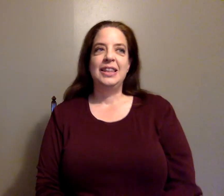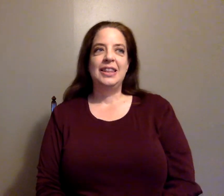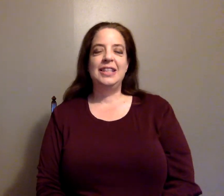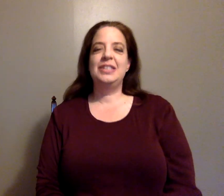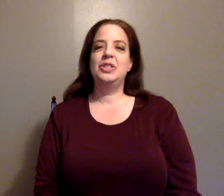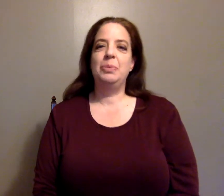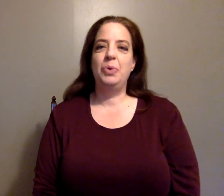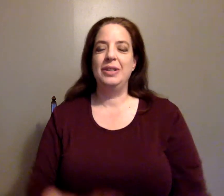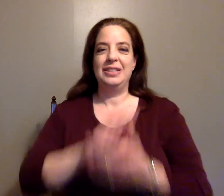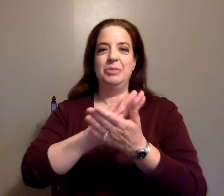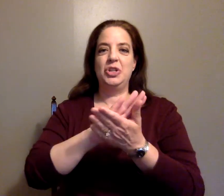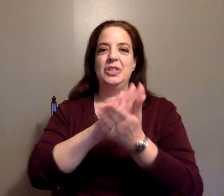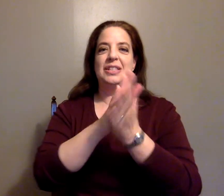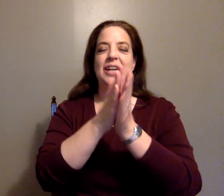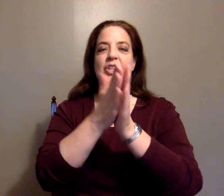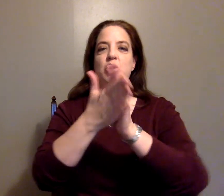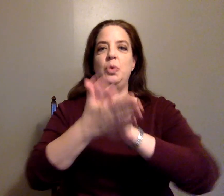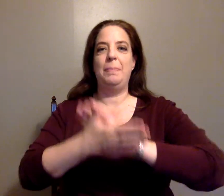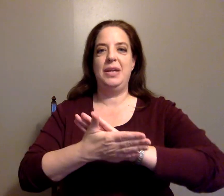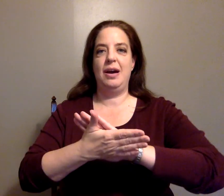This is important. Let me show you the sign to become.